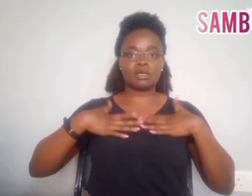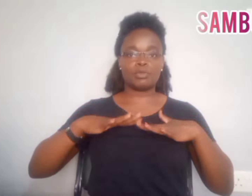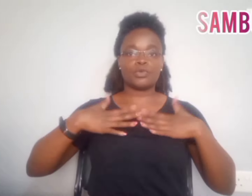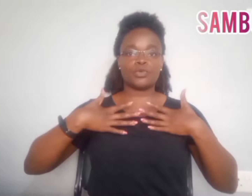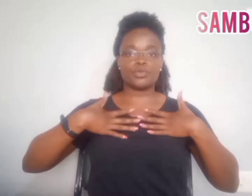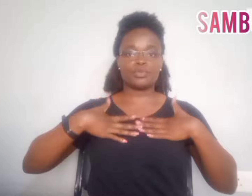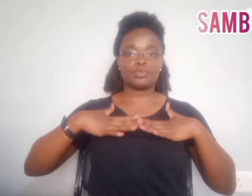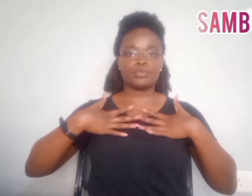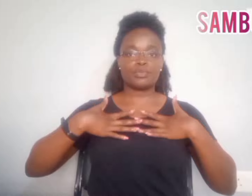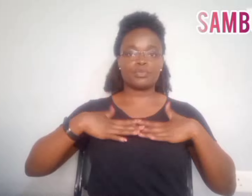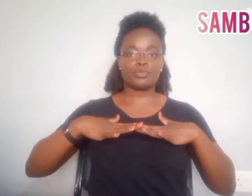Samburu.